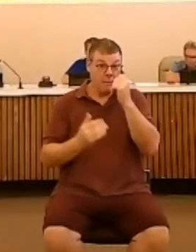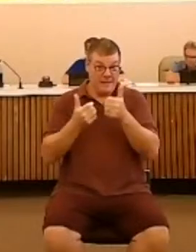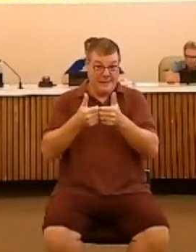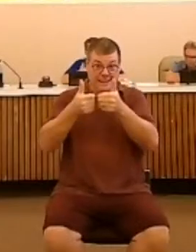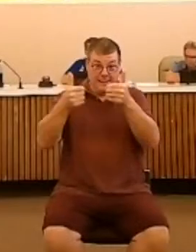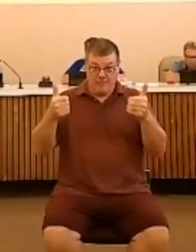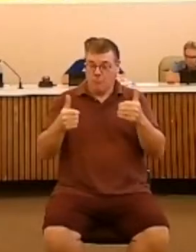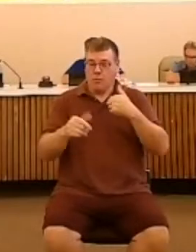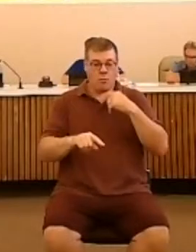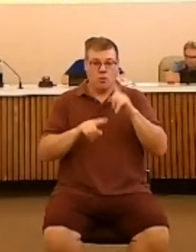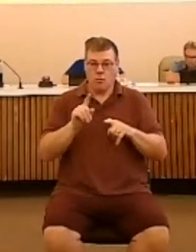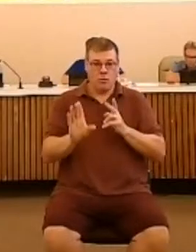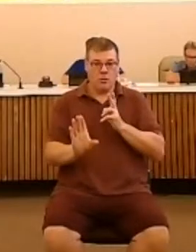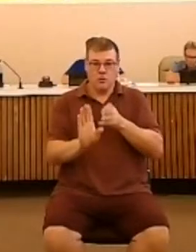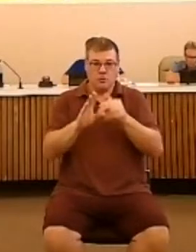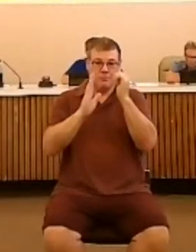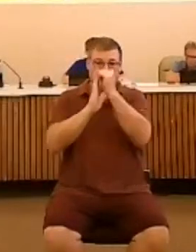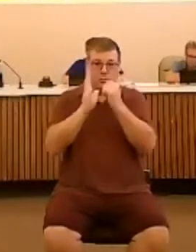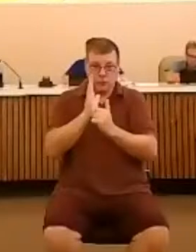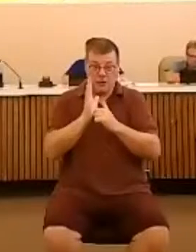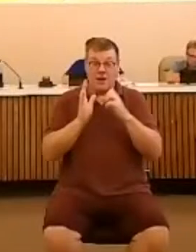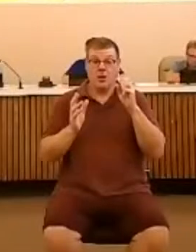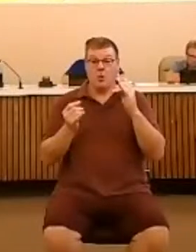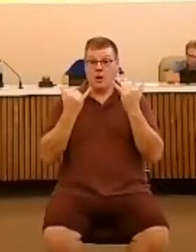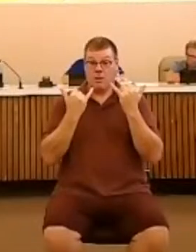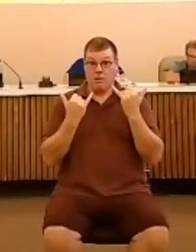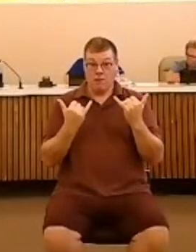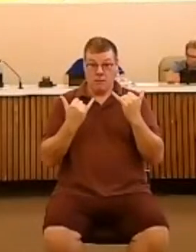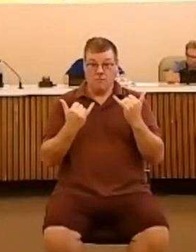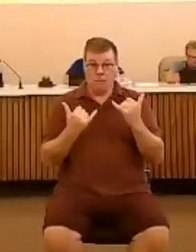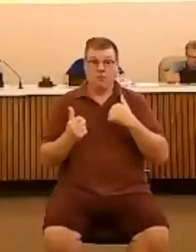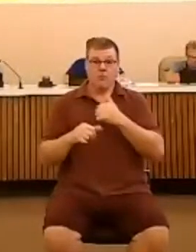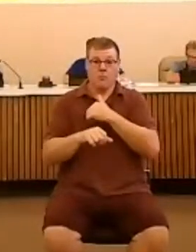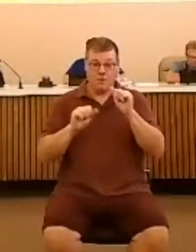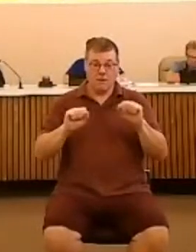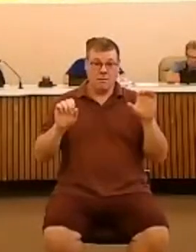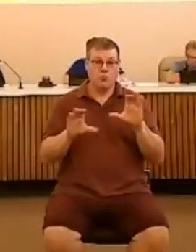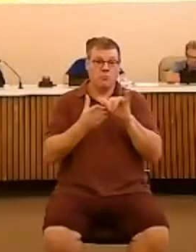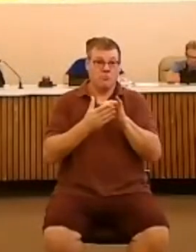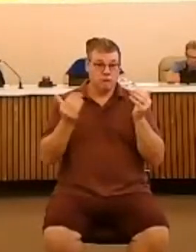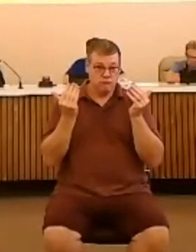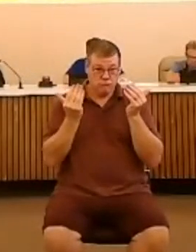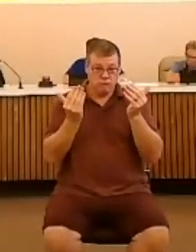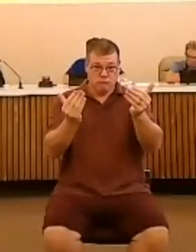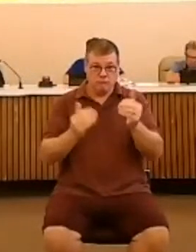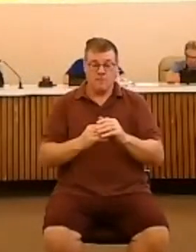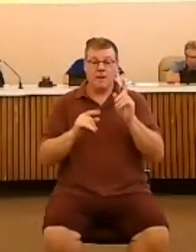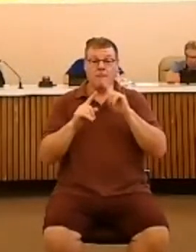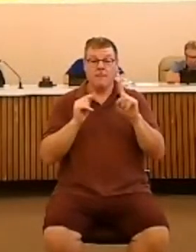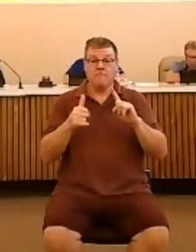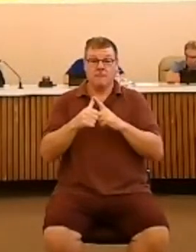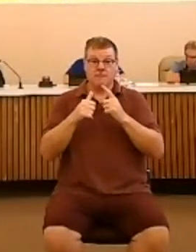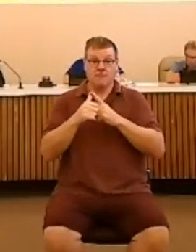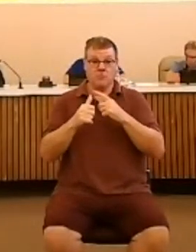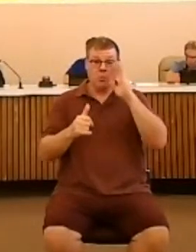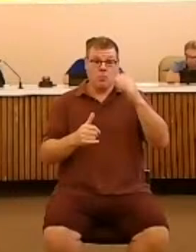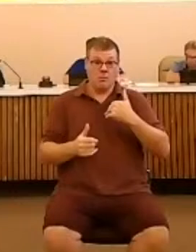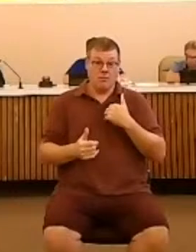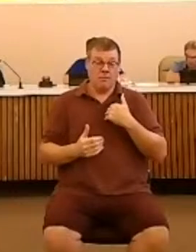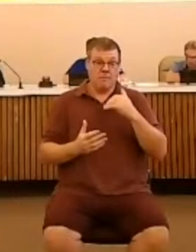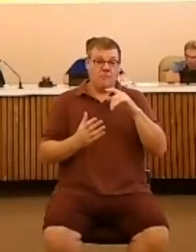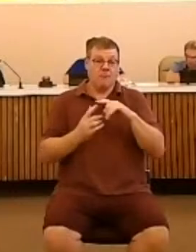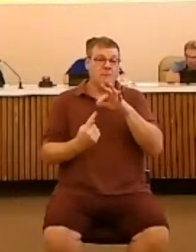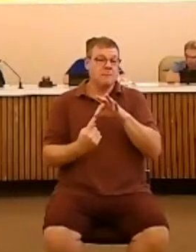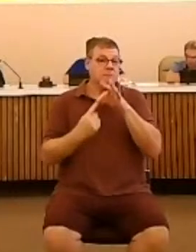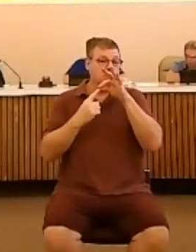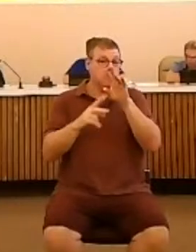meetings, we couldn't jump in the agenda. So now we will be able to do that going forward. But first up, we will have